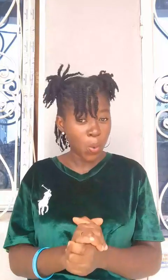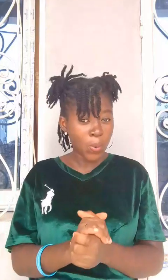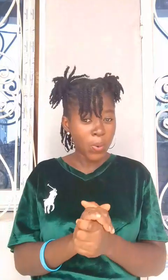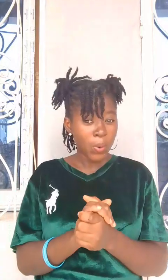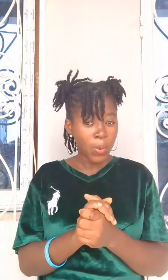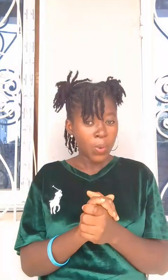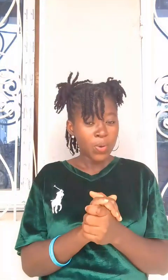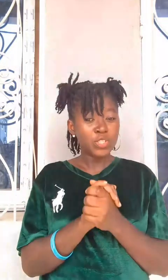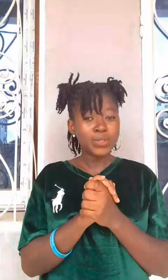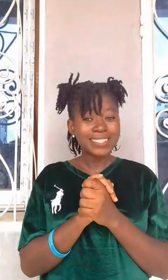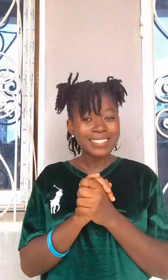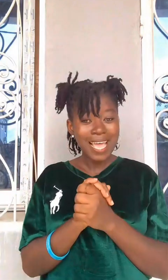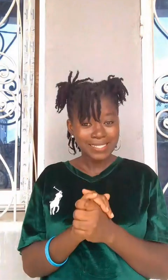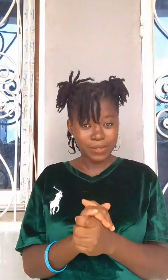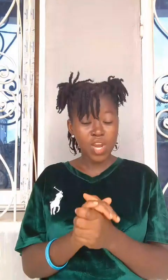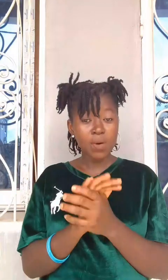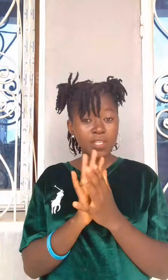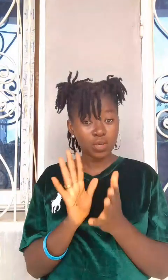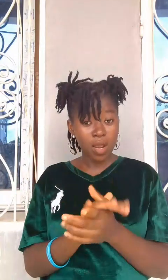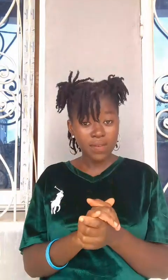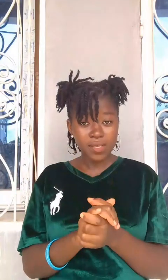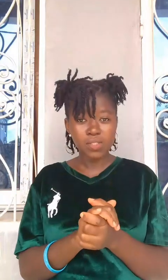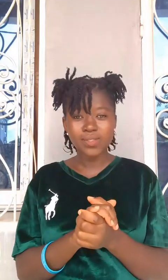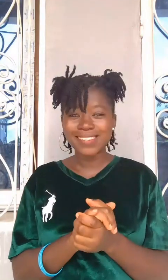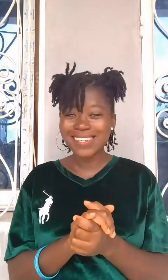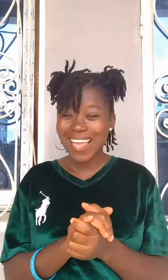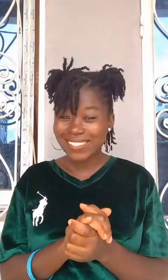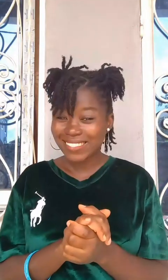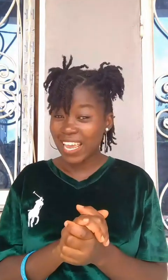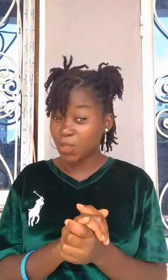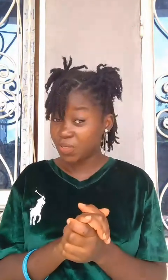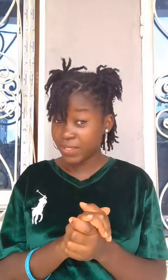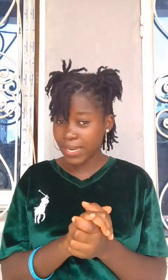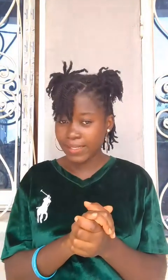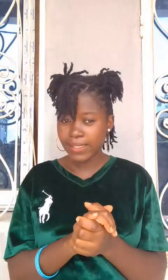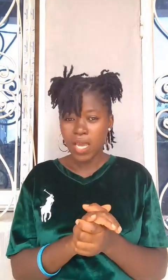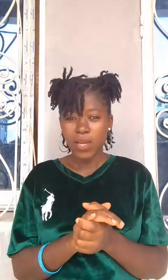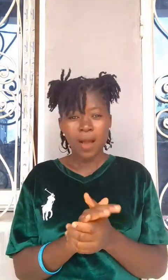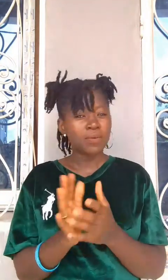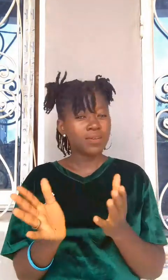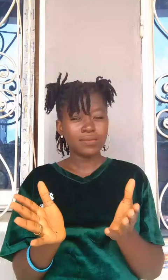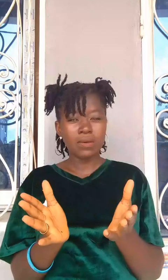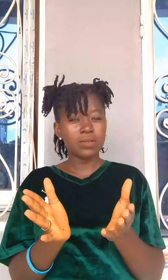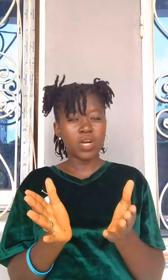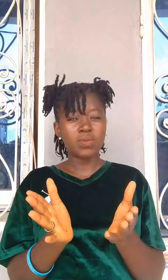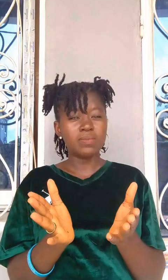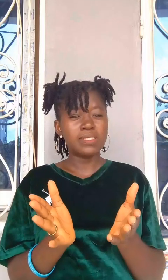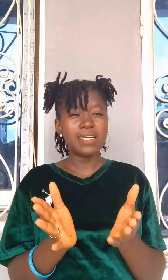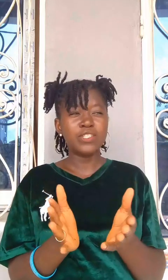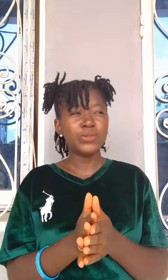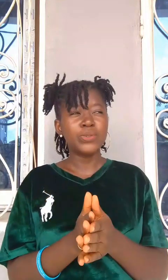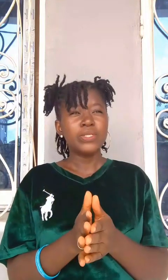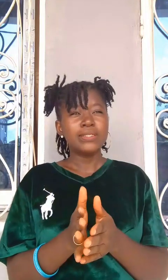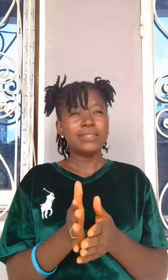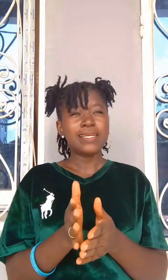sure you do the test. We encourage all of us to do the test, the HPV test. I will not come and be telling you this